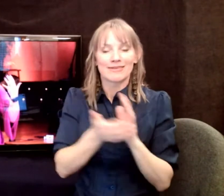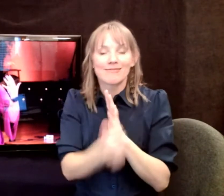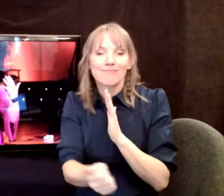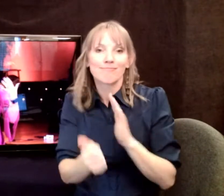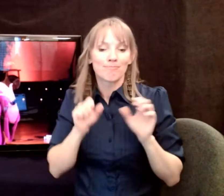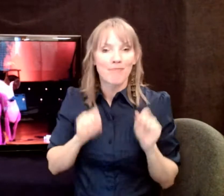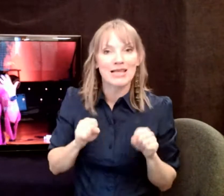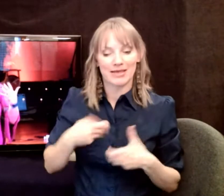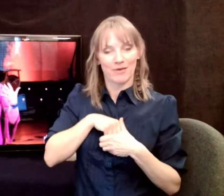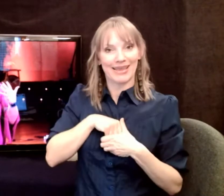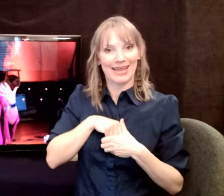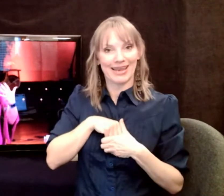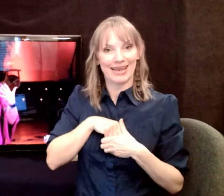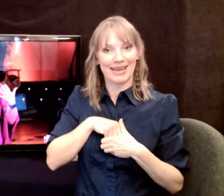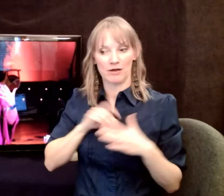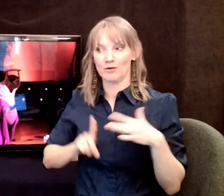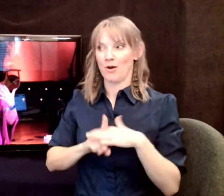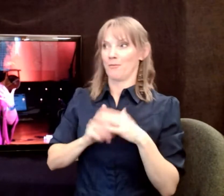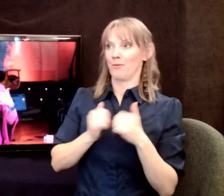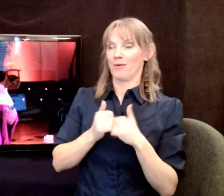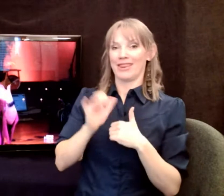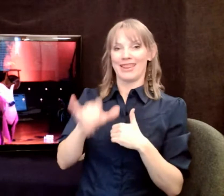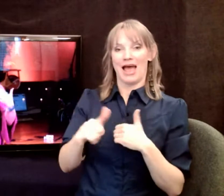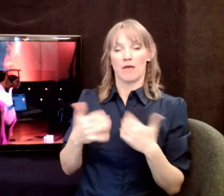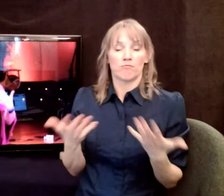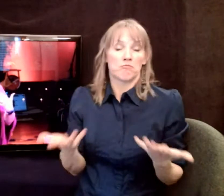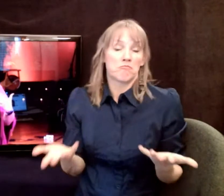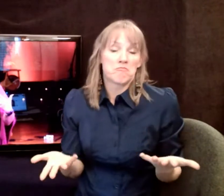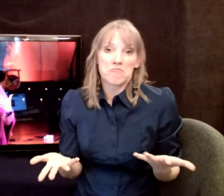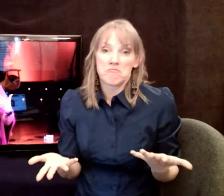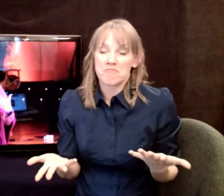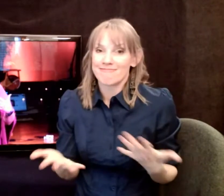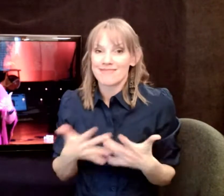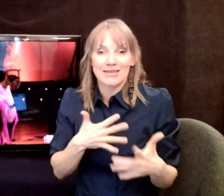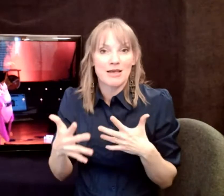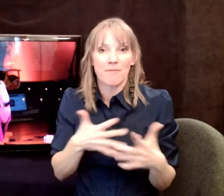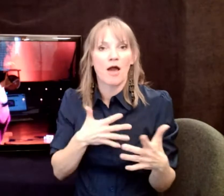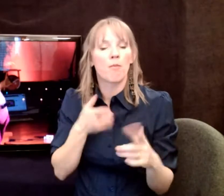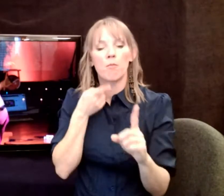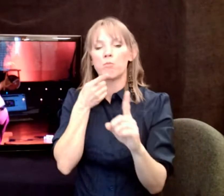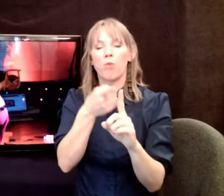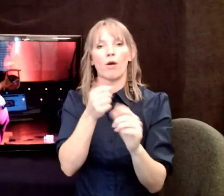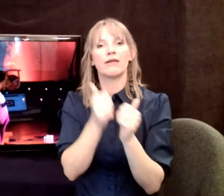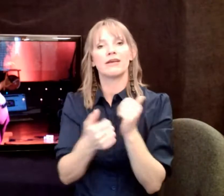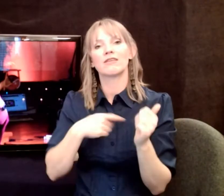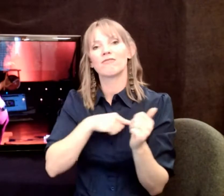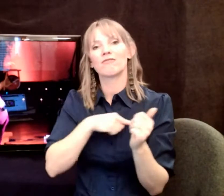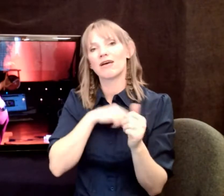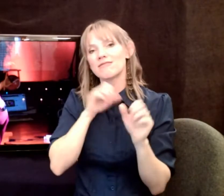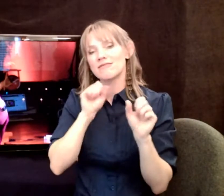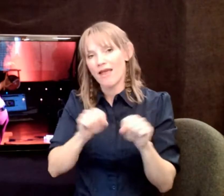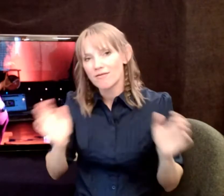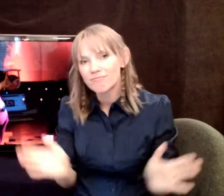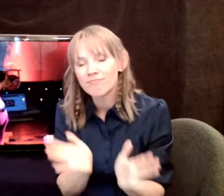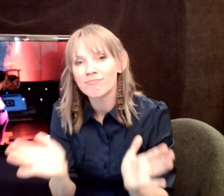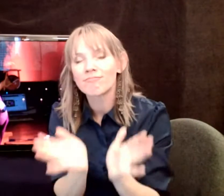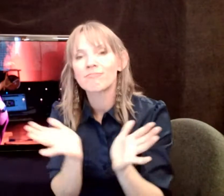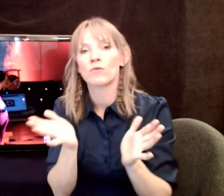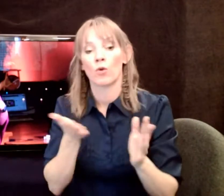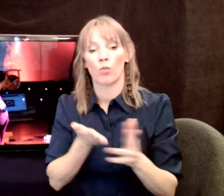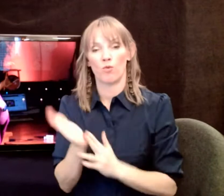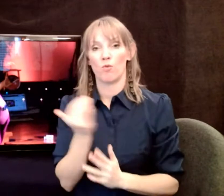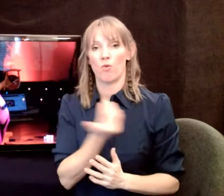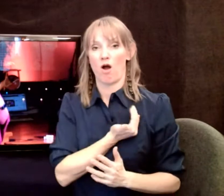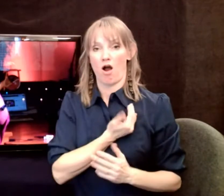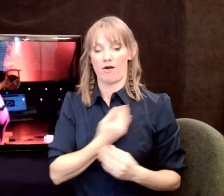us. The point, though, from me is that each one of us gets to nurture through inspired